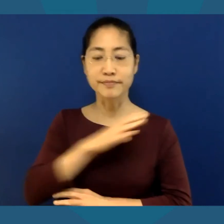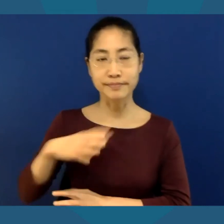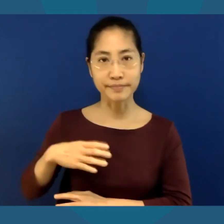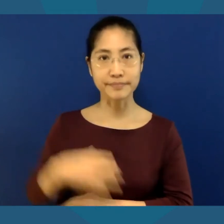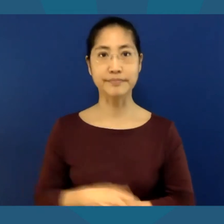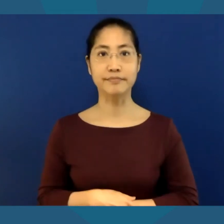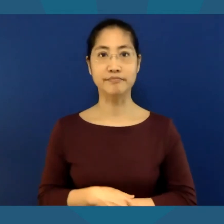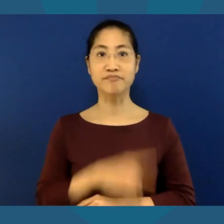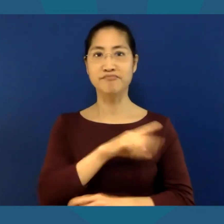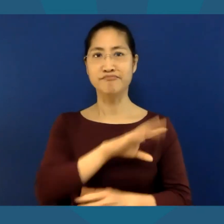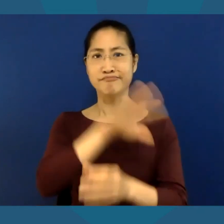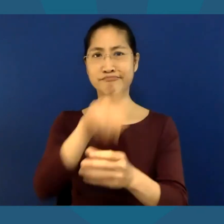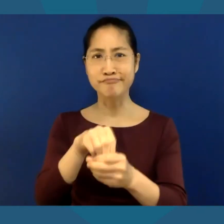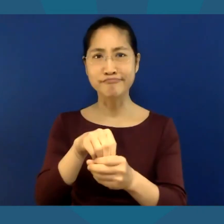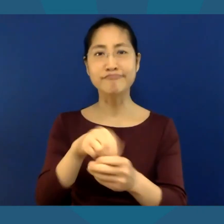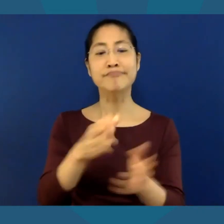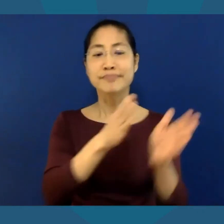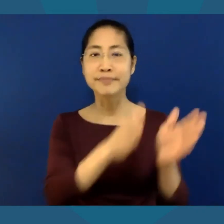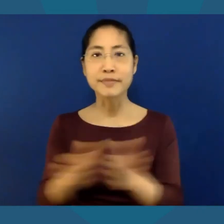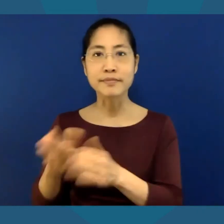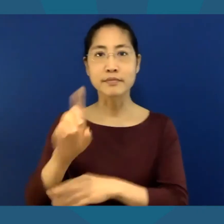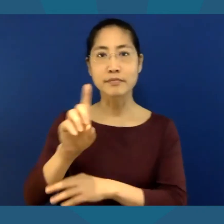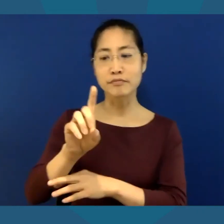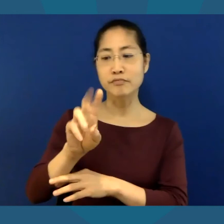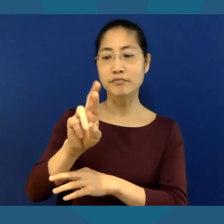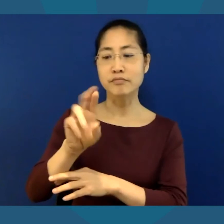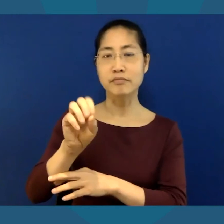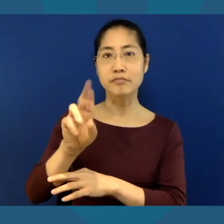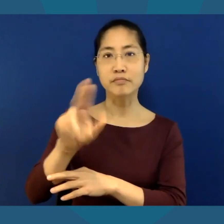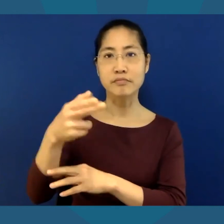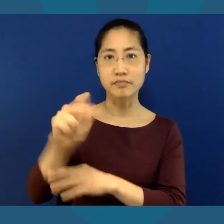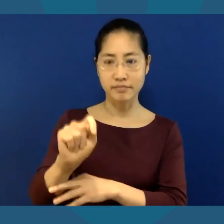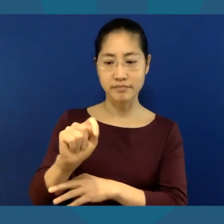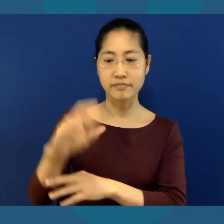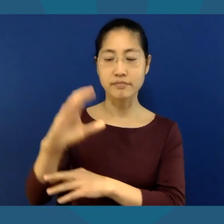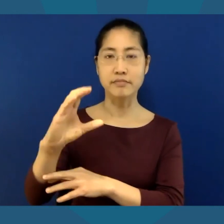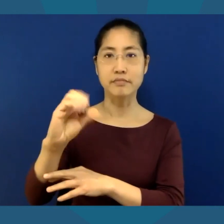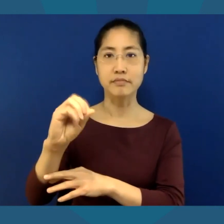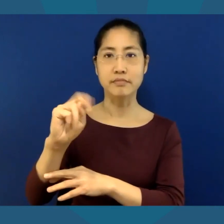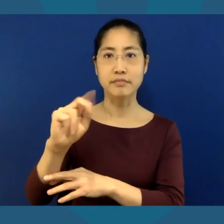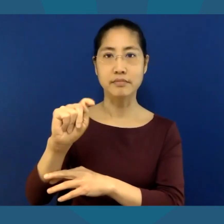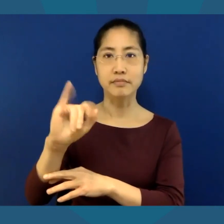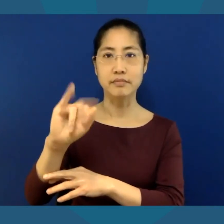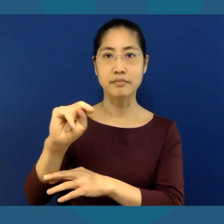in passing the Drought Contingency Plan by deadline.